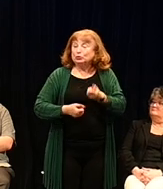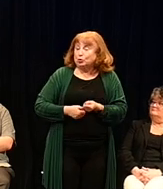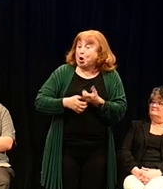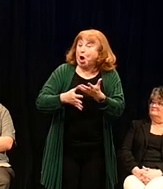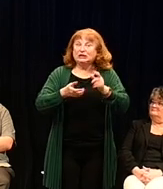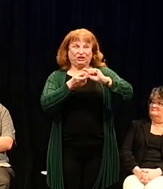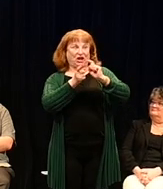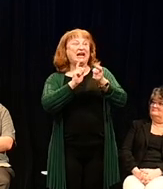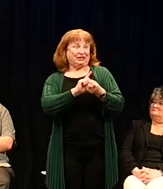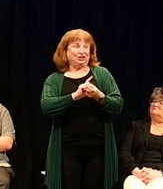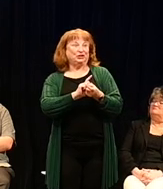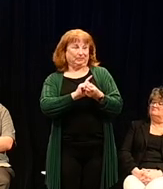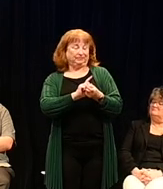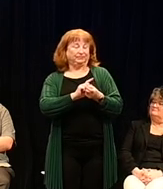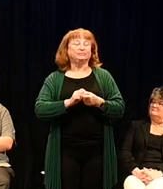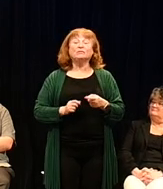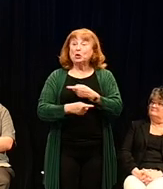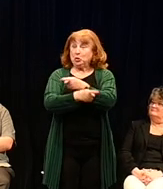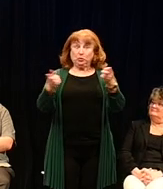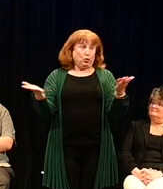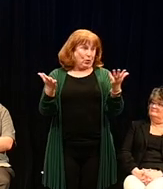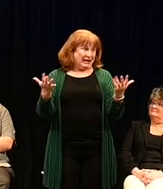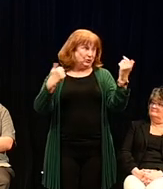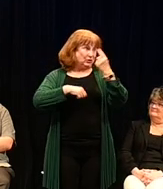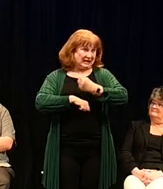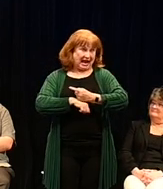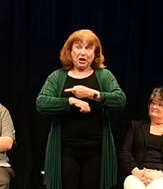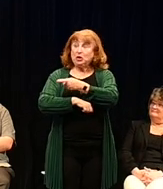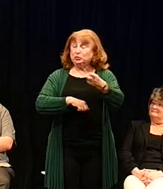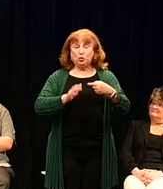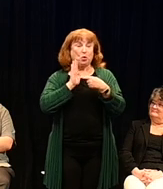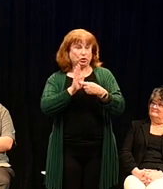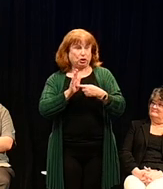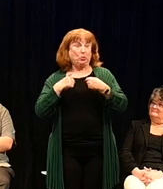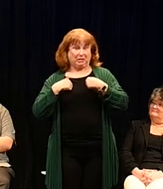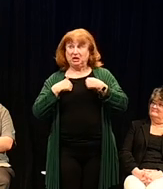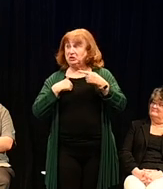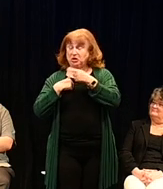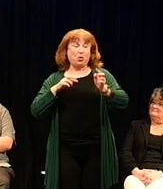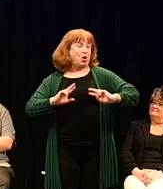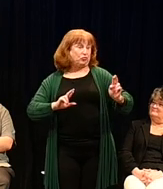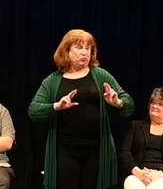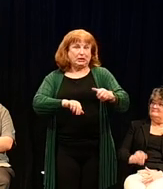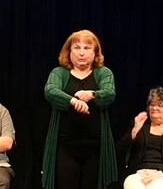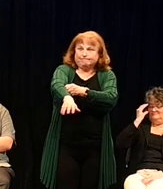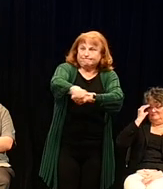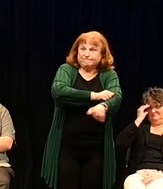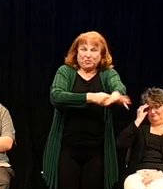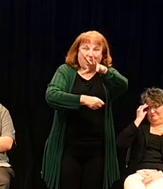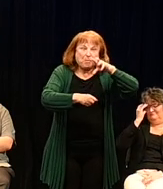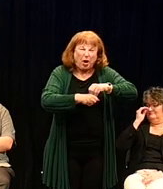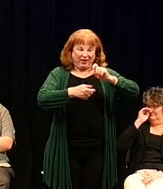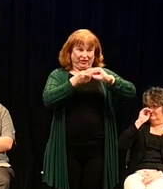cause change. You are here today. You are showing me that you are ready to be a part of